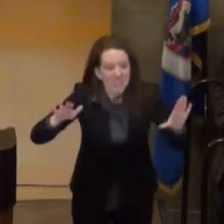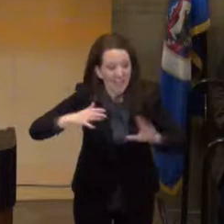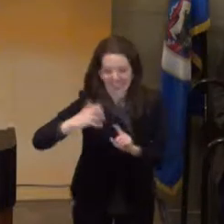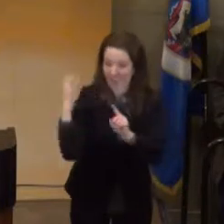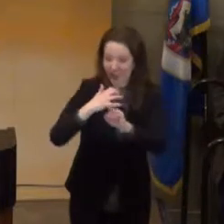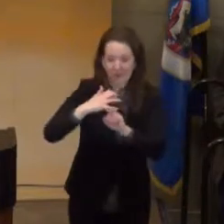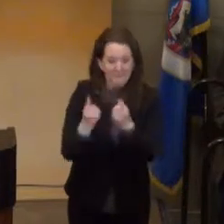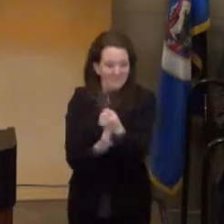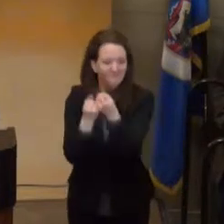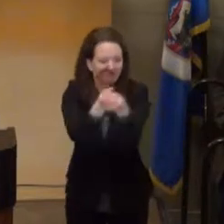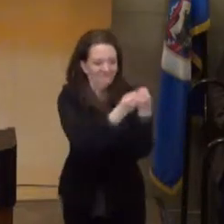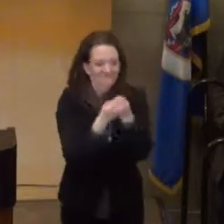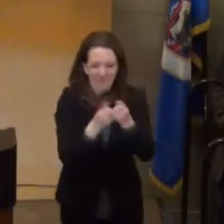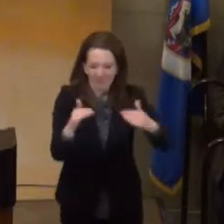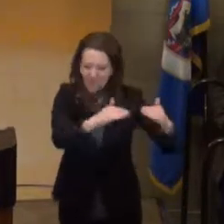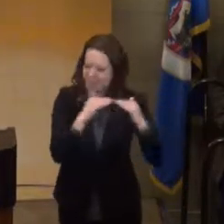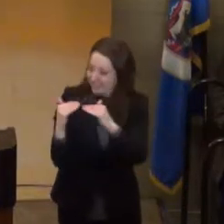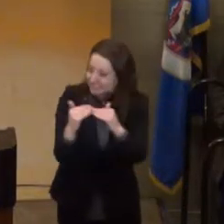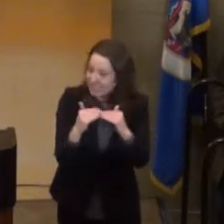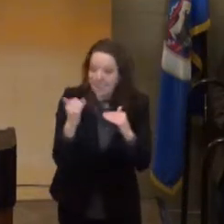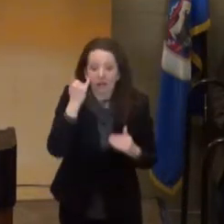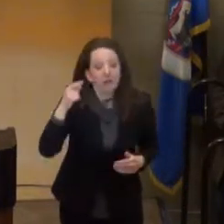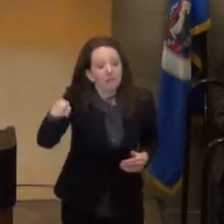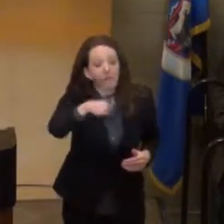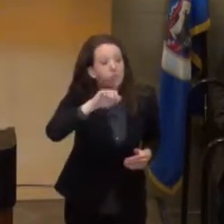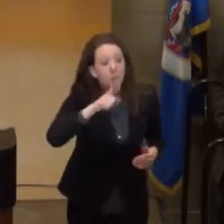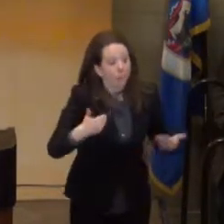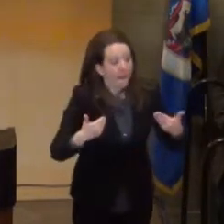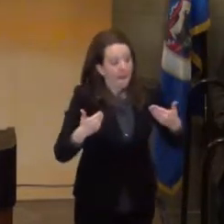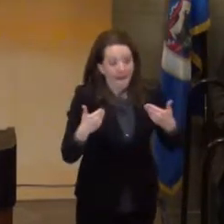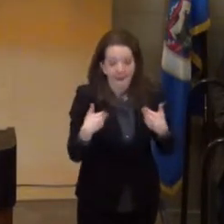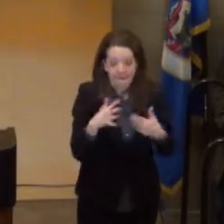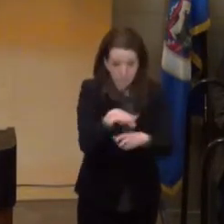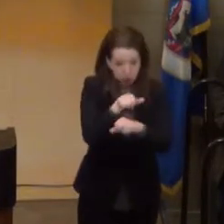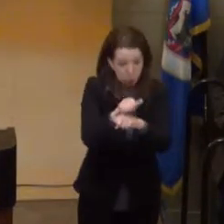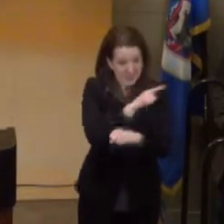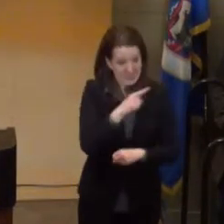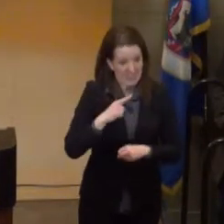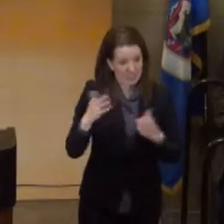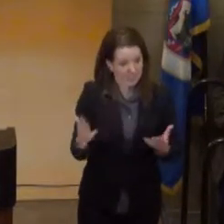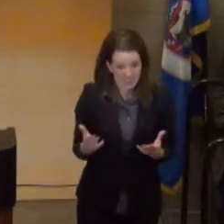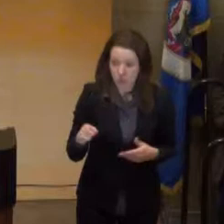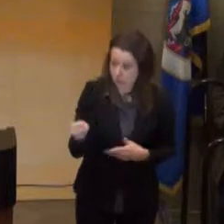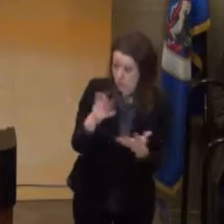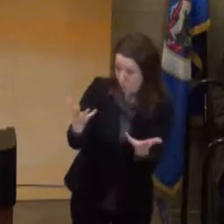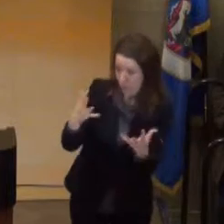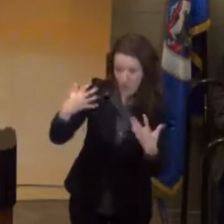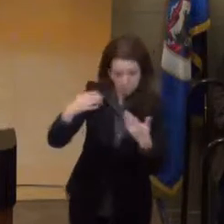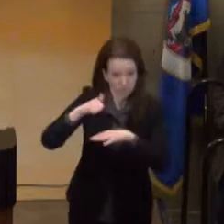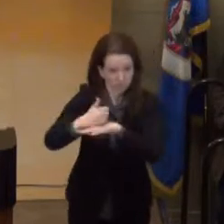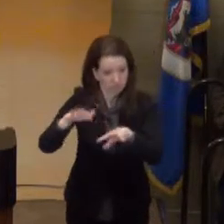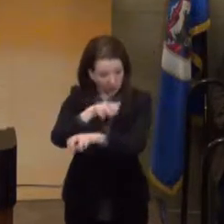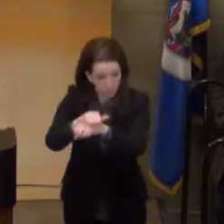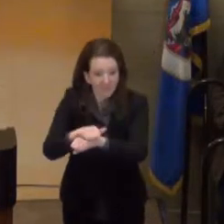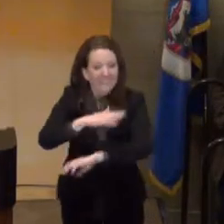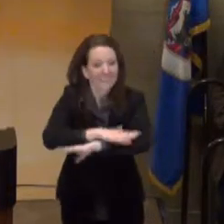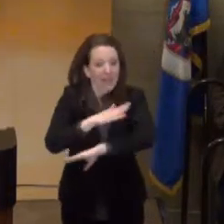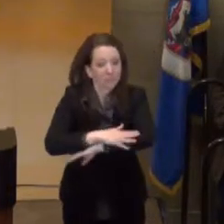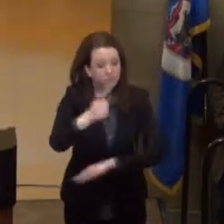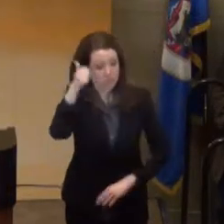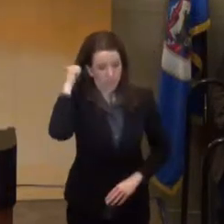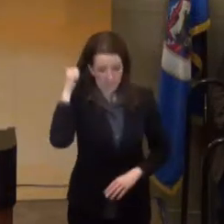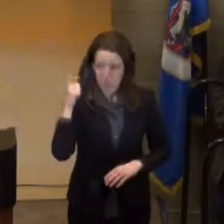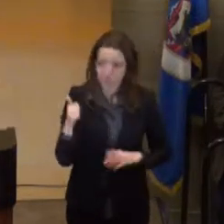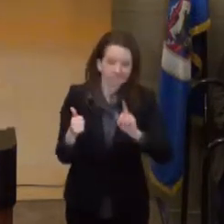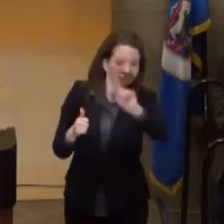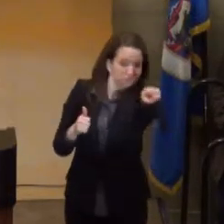champions for justice. If you do not have an appointment with your legislator and you would like one, we have tables back there where you can